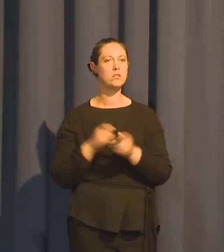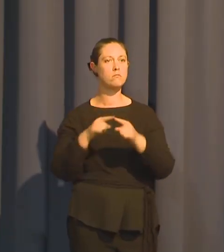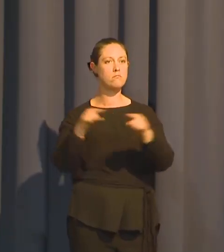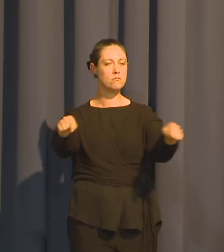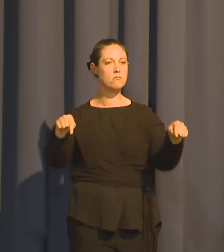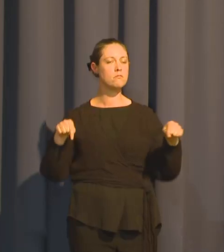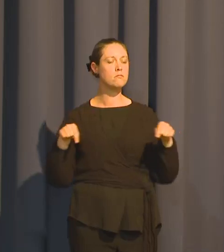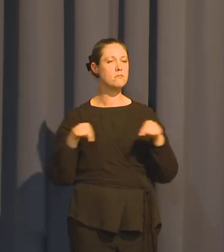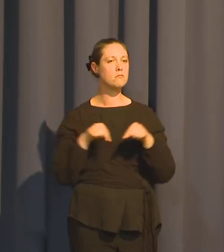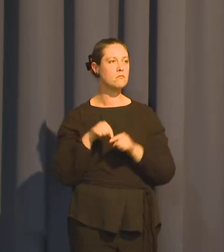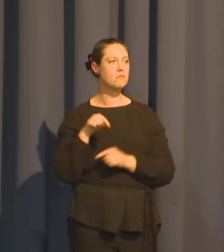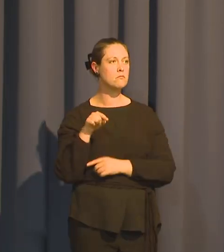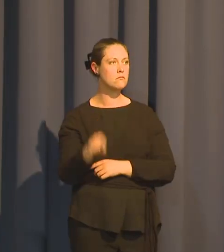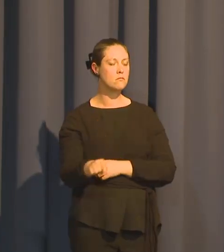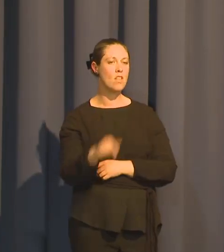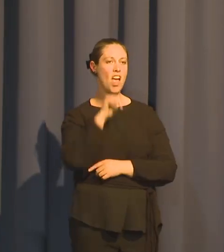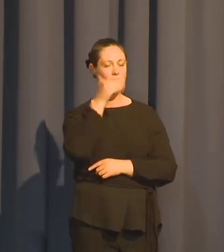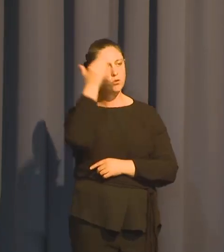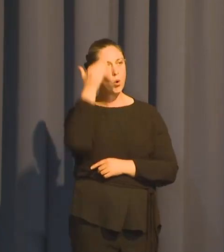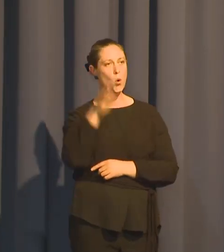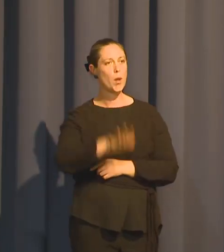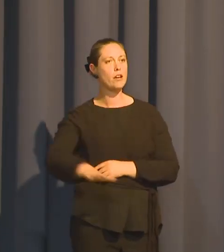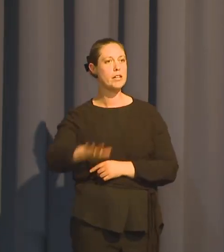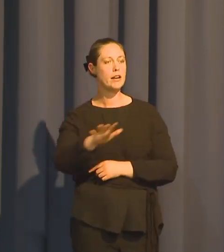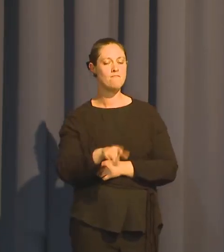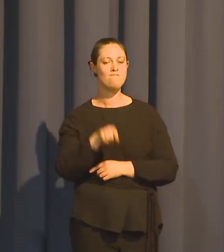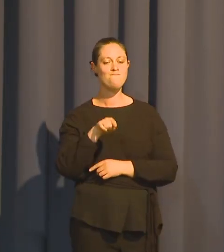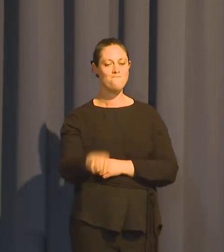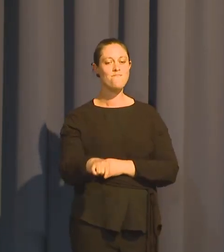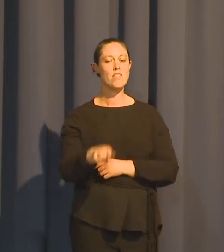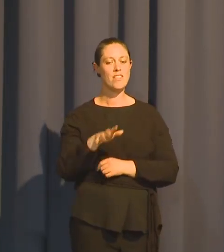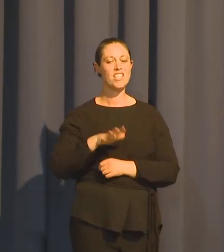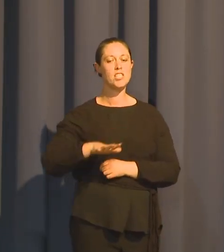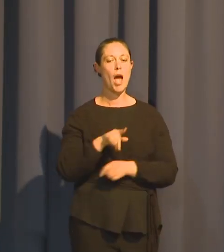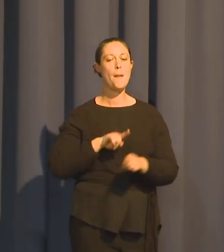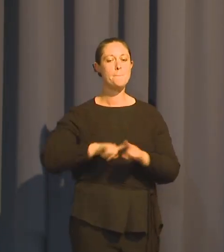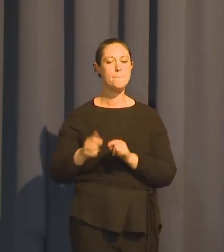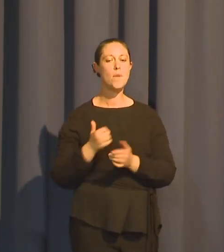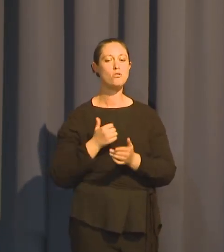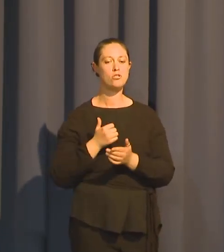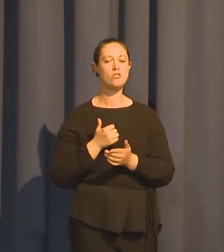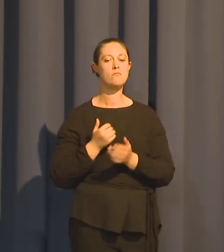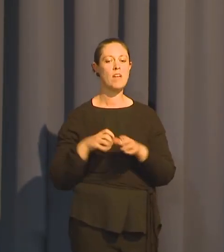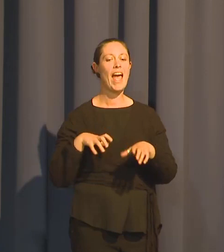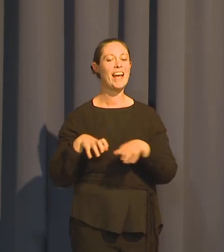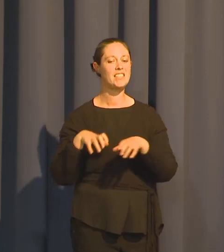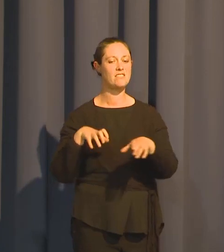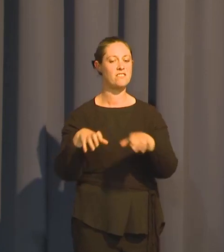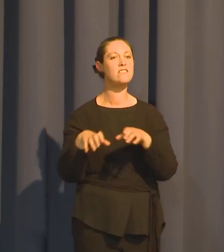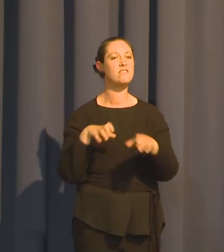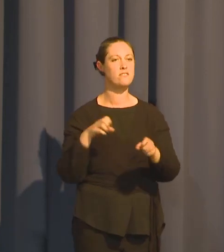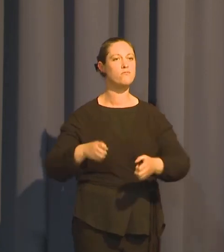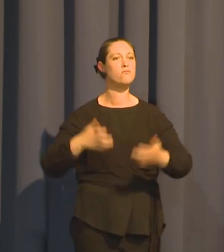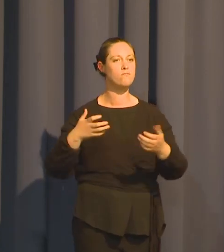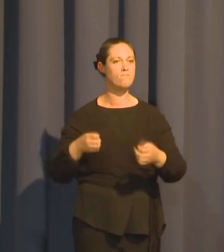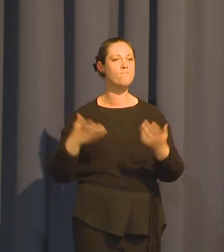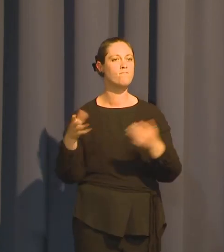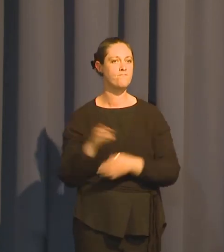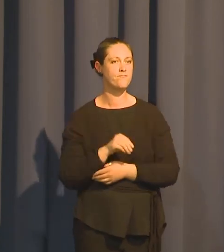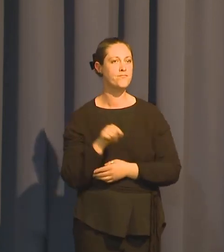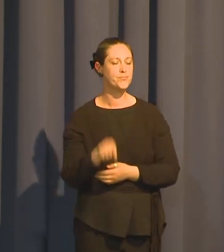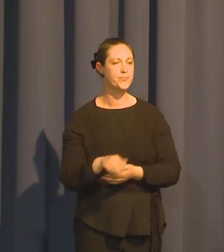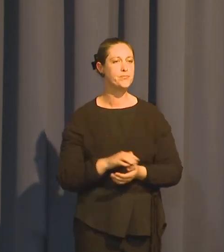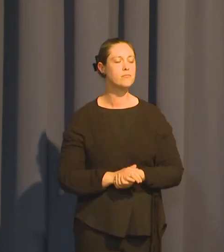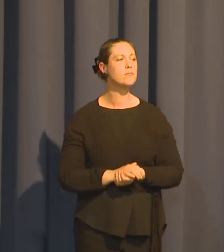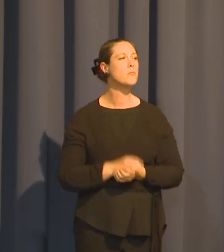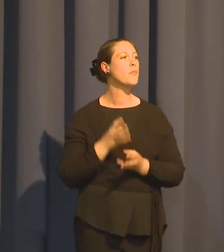Again, so this site has been our most active in terms of readings. These, and some of these